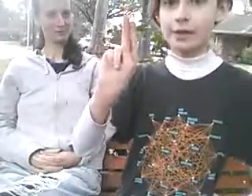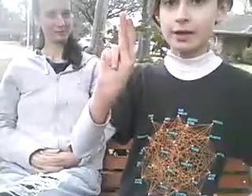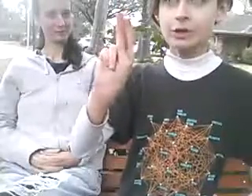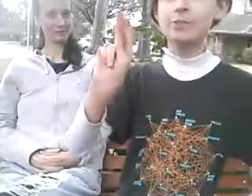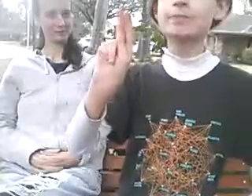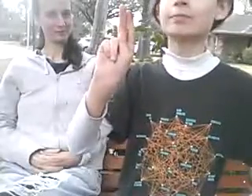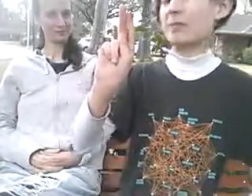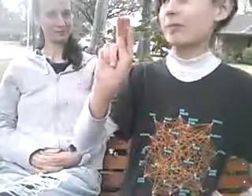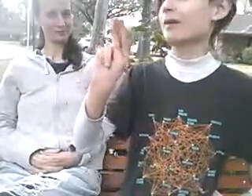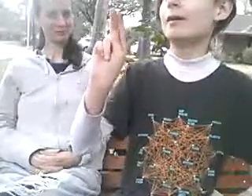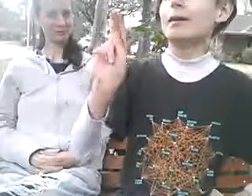H,